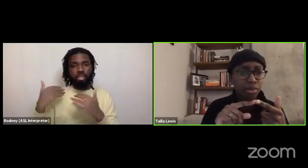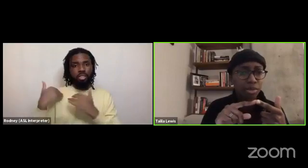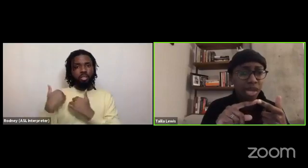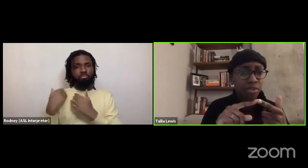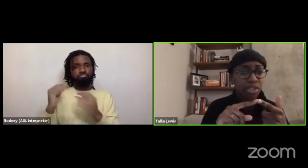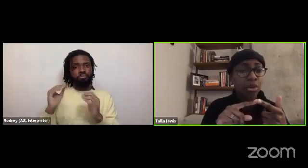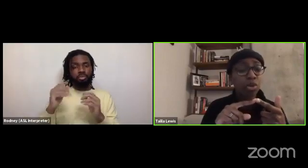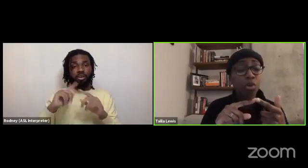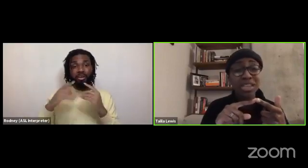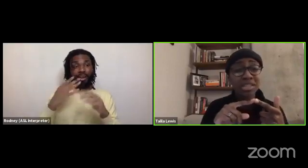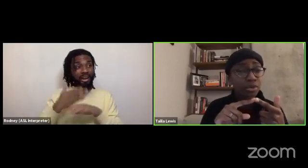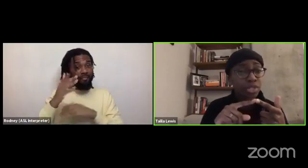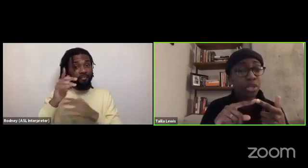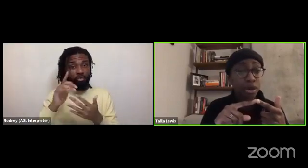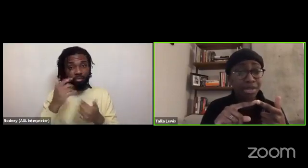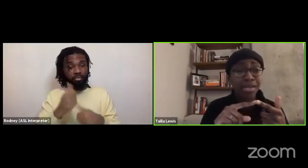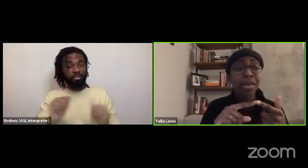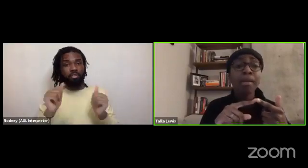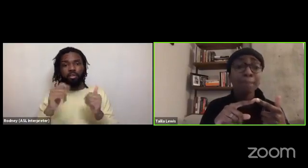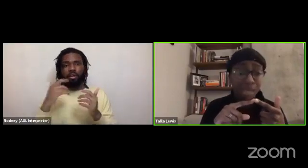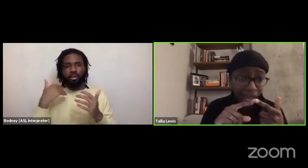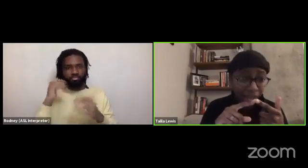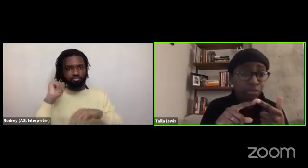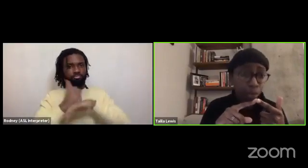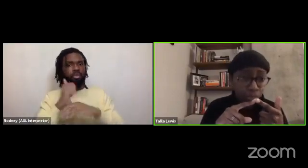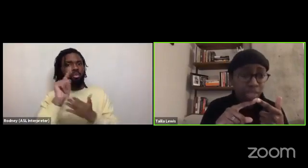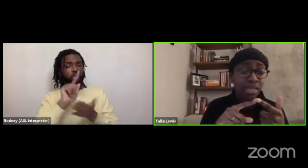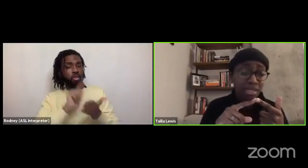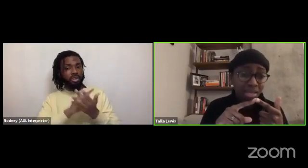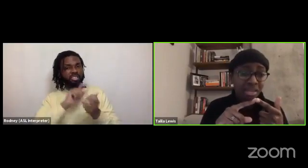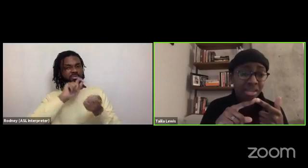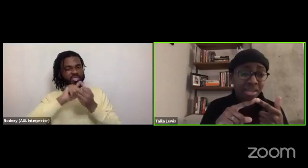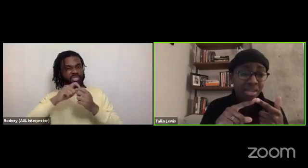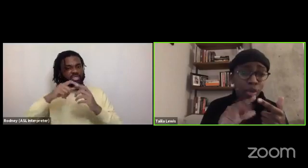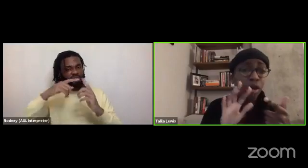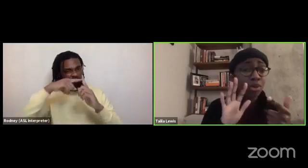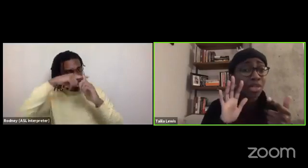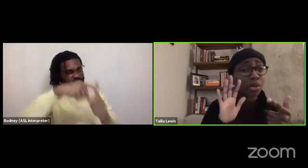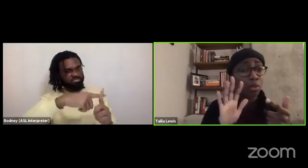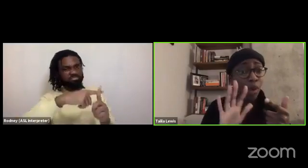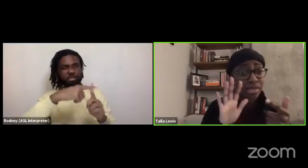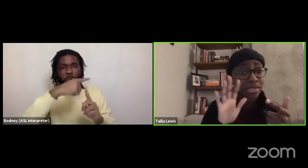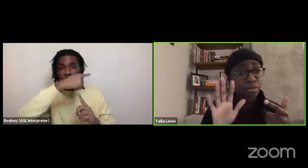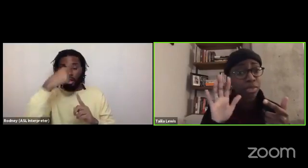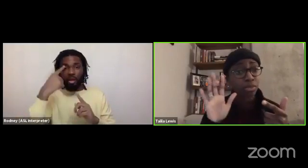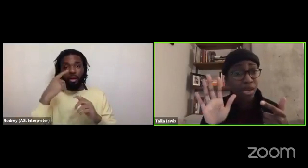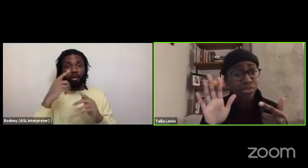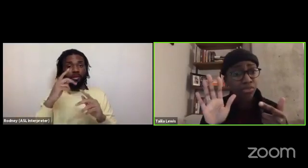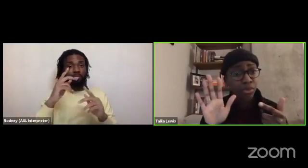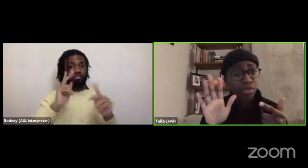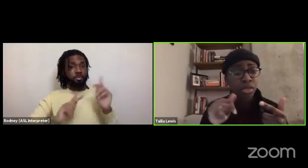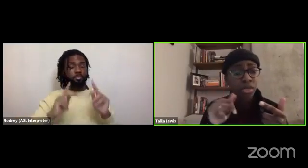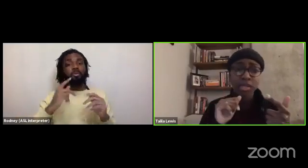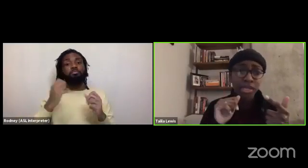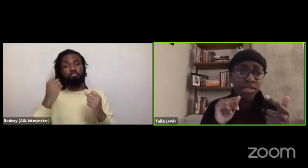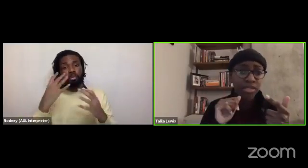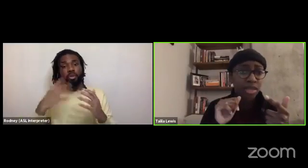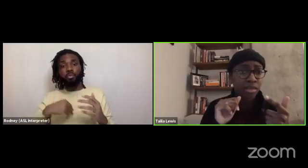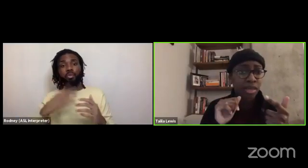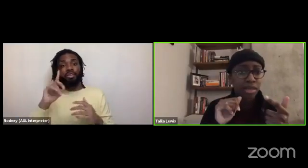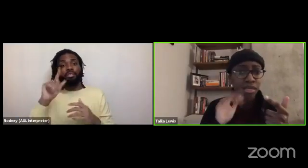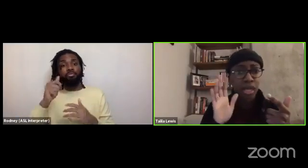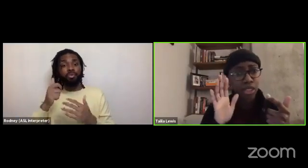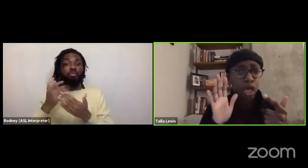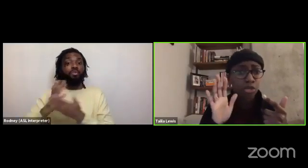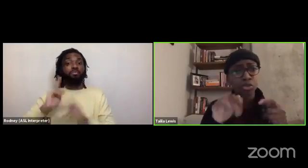that were established that were quite literally targeting Black formerly enslaved people, although a lot of white disability rights folks like to say